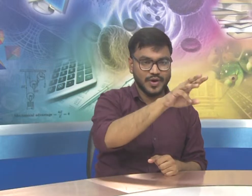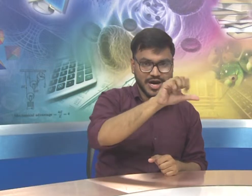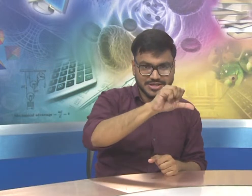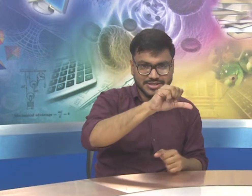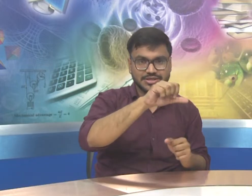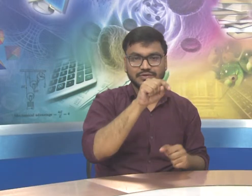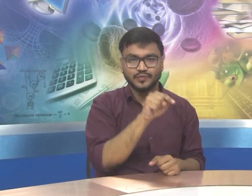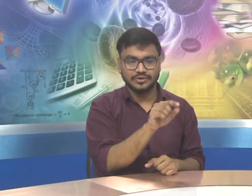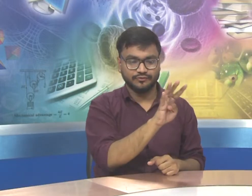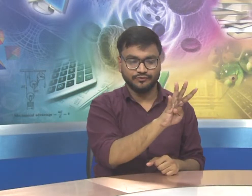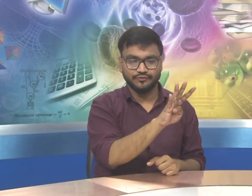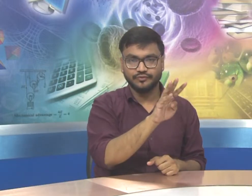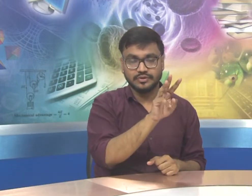always has